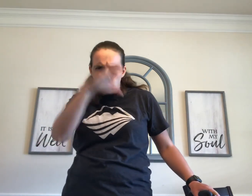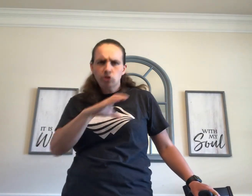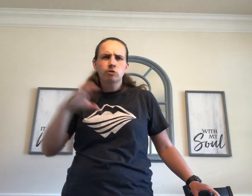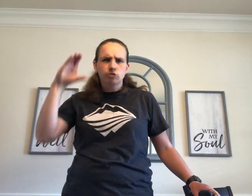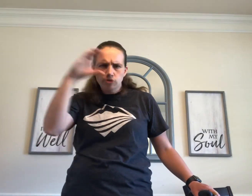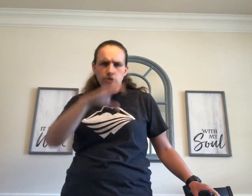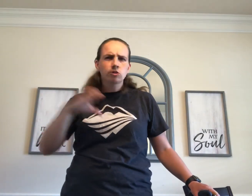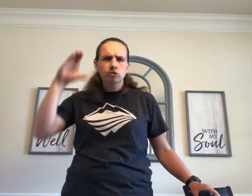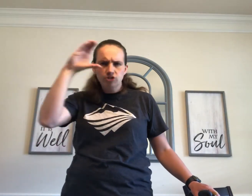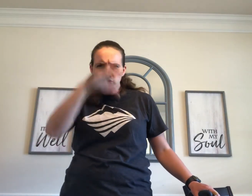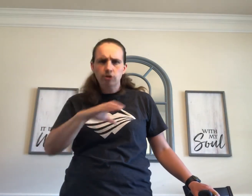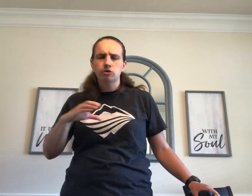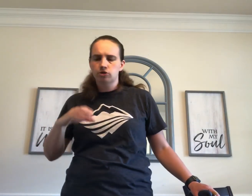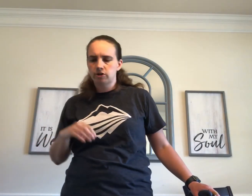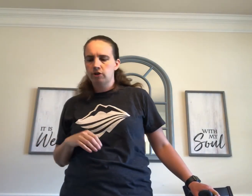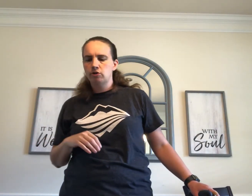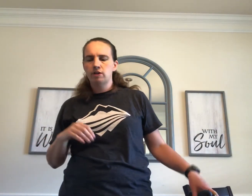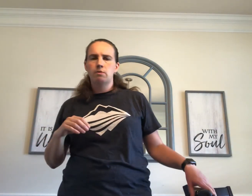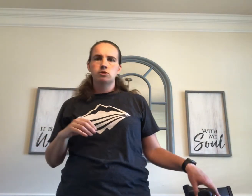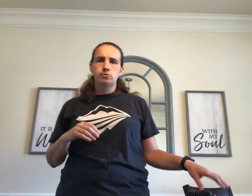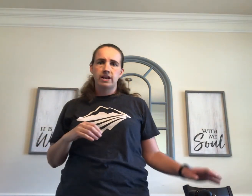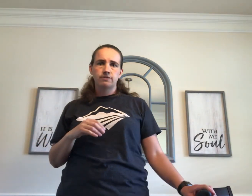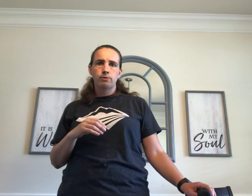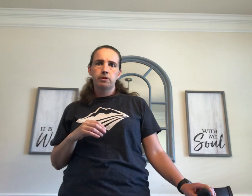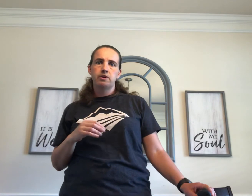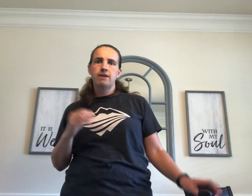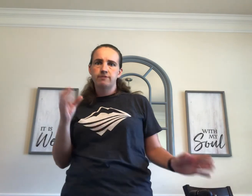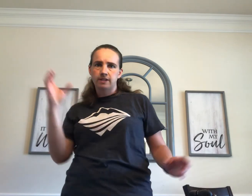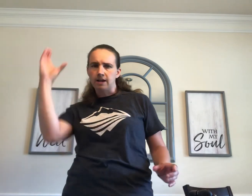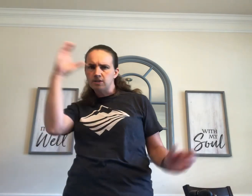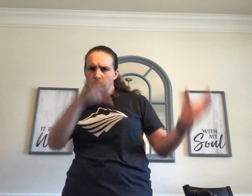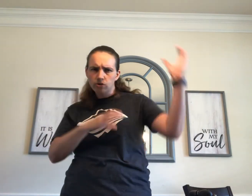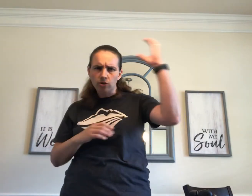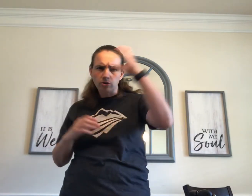Search, search, search. You can do that with 2 hands if you really want to emphasize. Search.